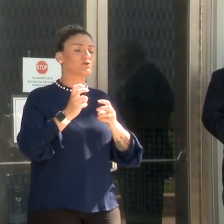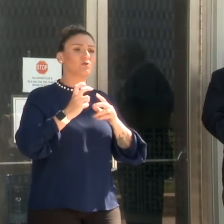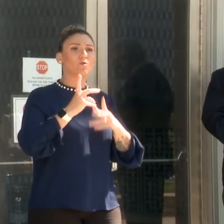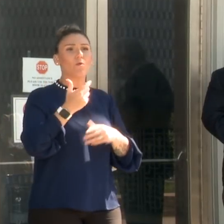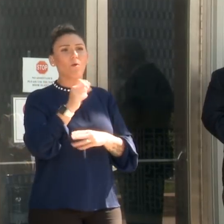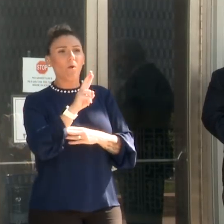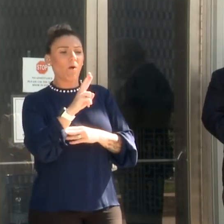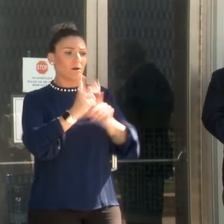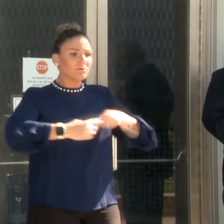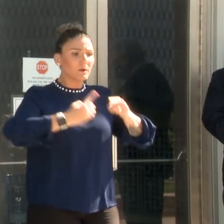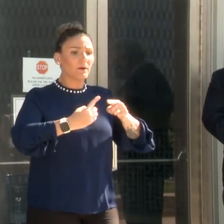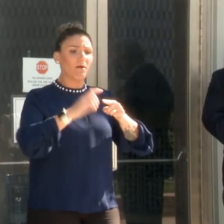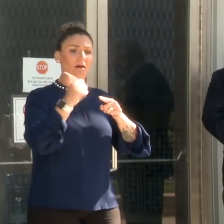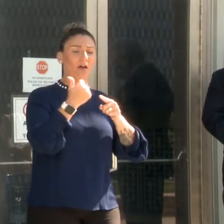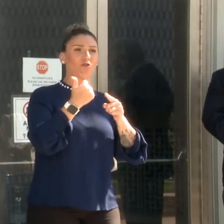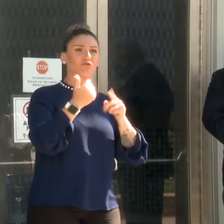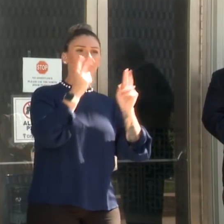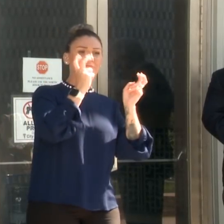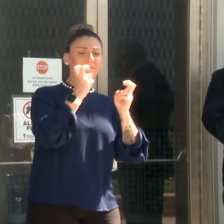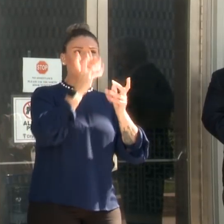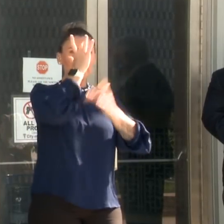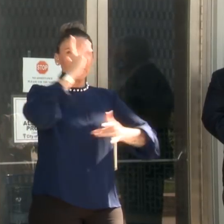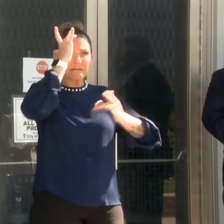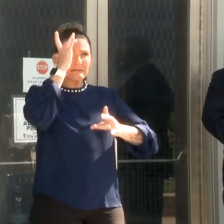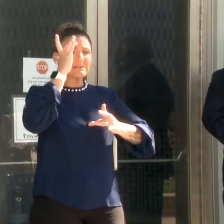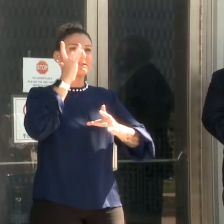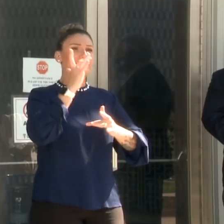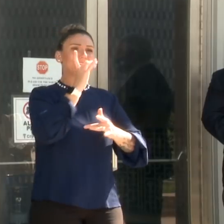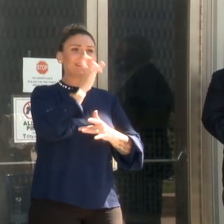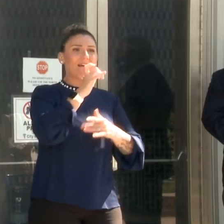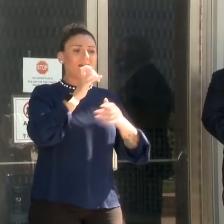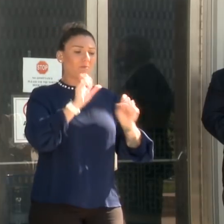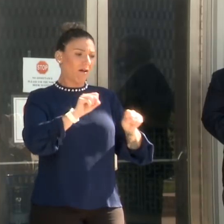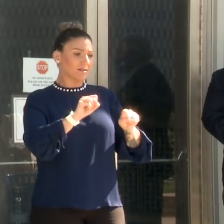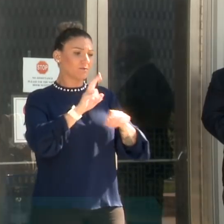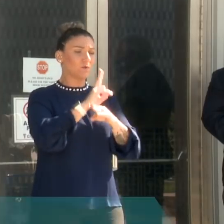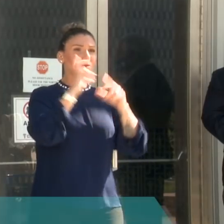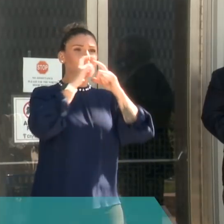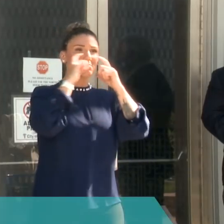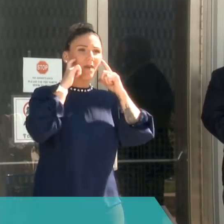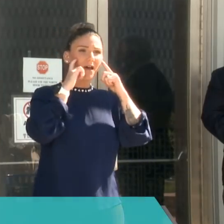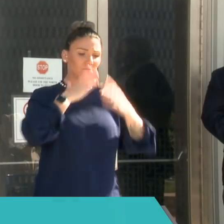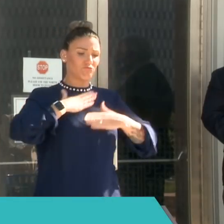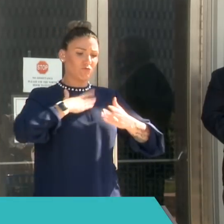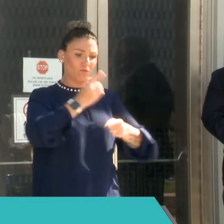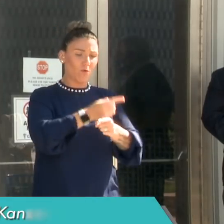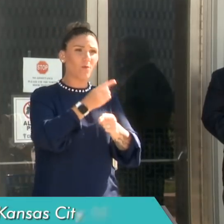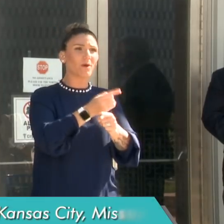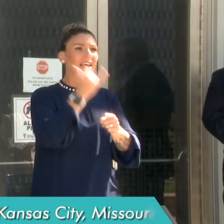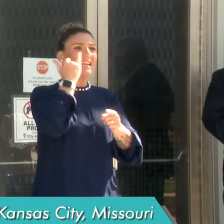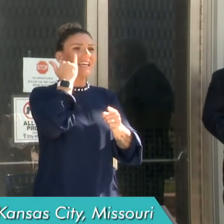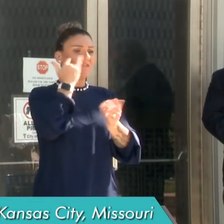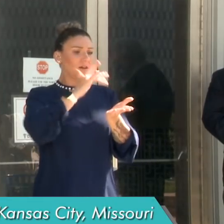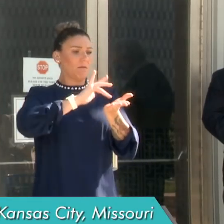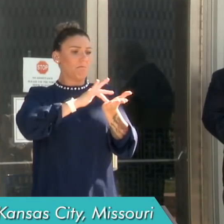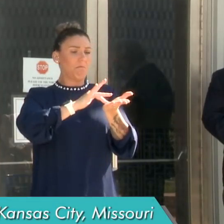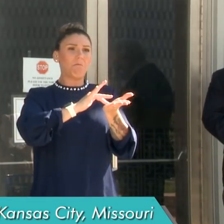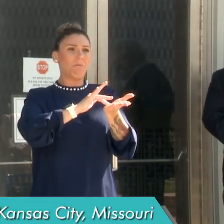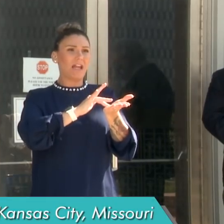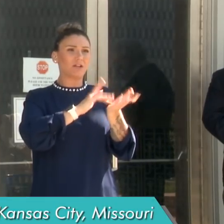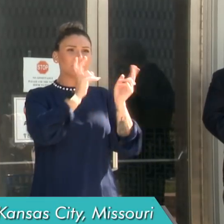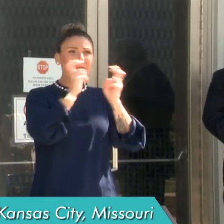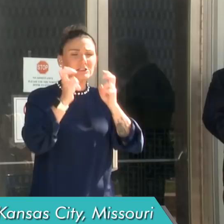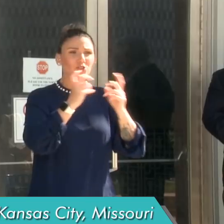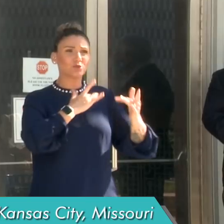that do not allow them to wear a mask and to breathe properly. We do say that if there's some medical threat to you in wearing a